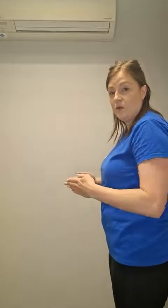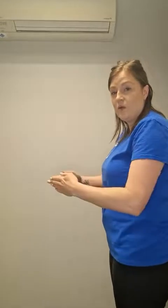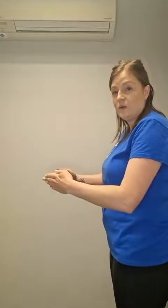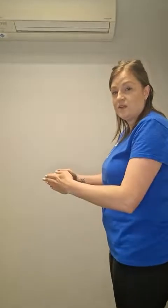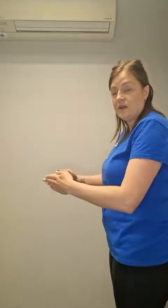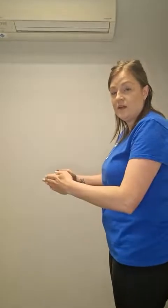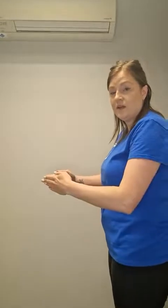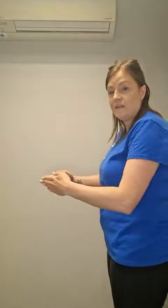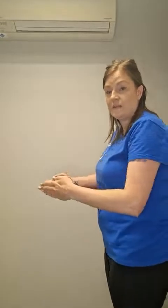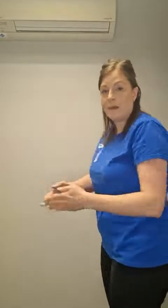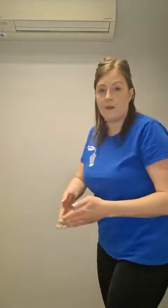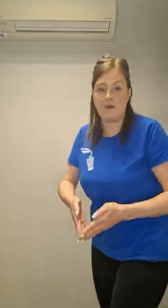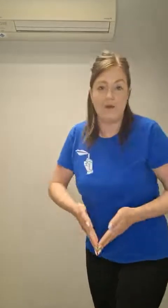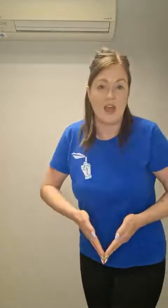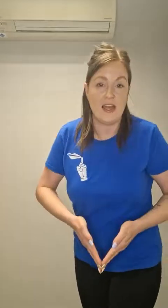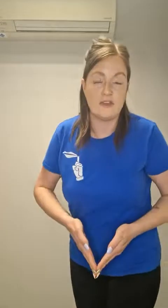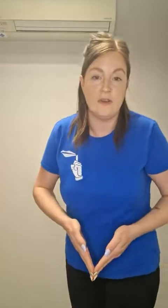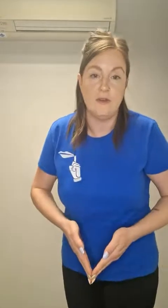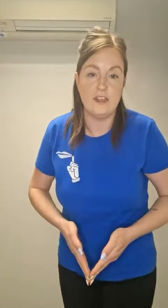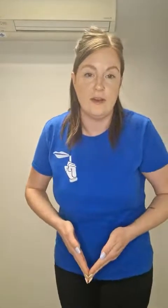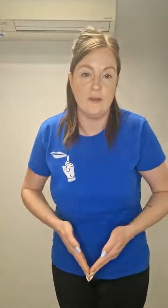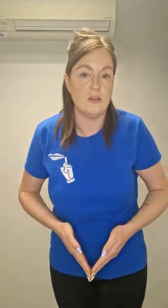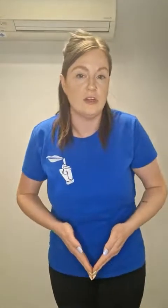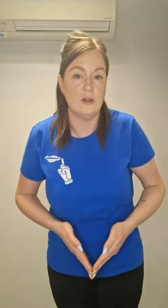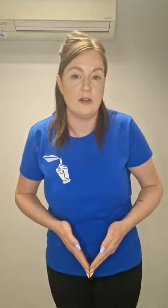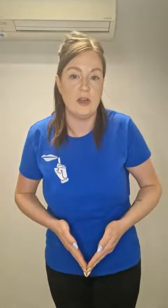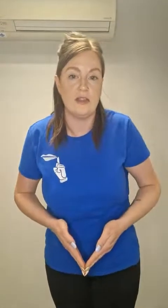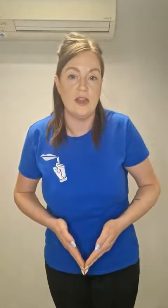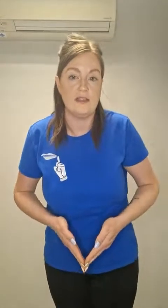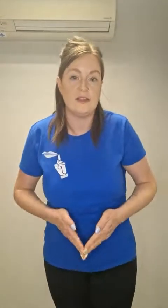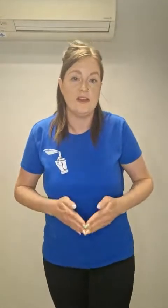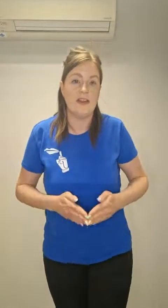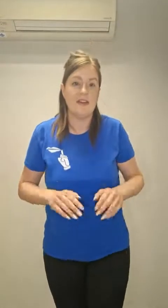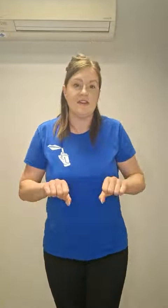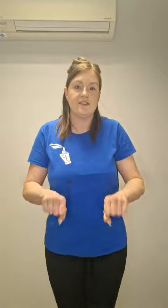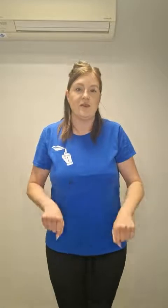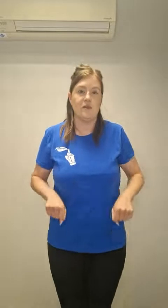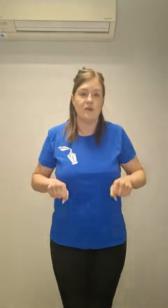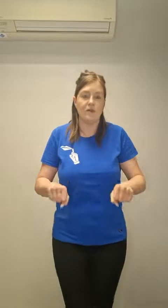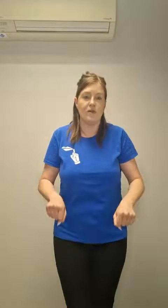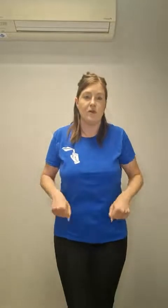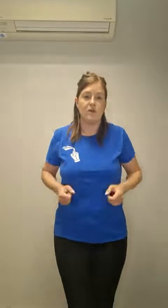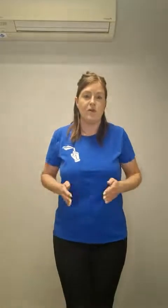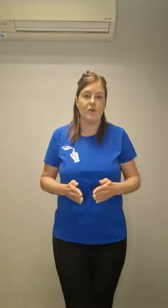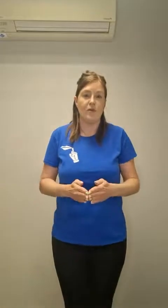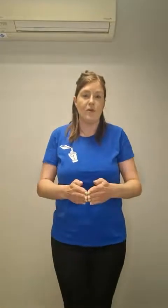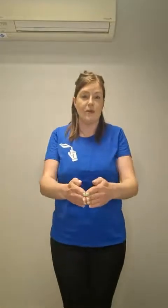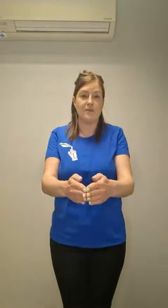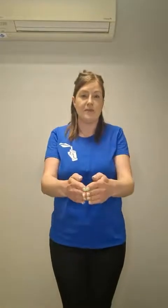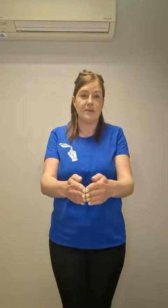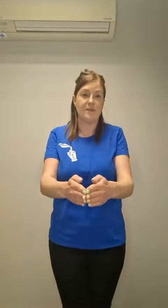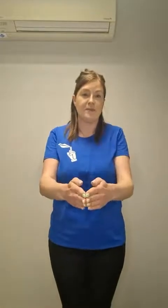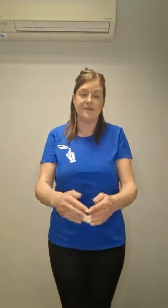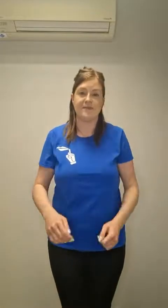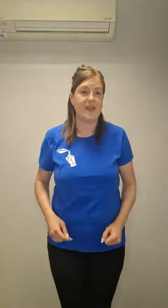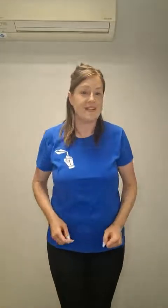boat. Both of your hands, when you look down at them, should look like this. So row your boat. Nice and